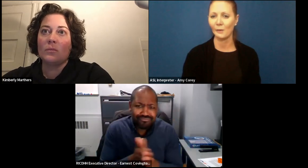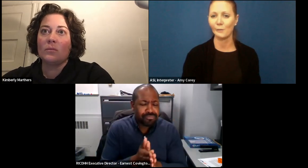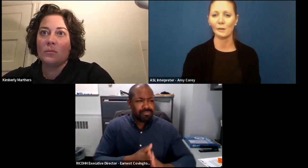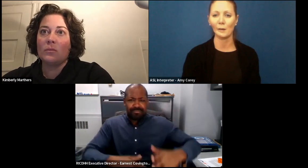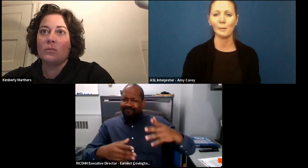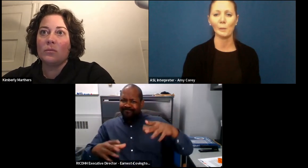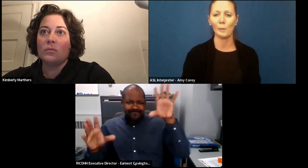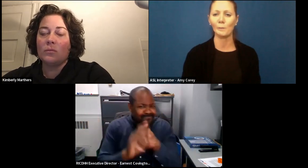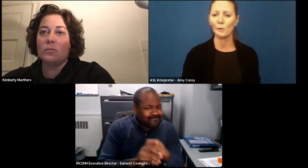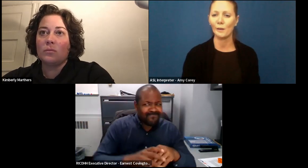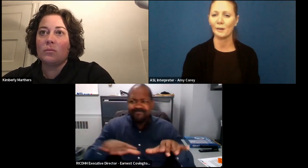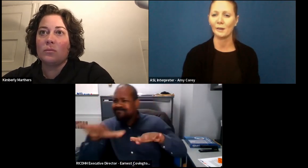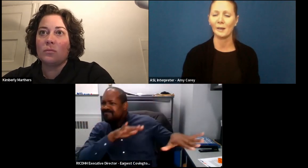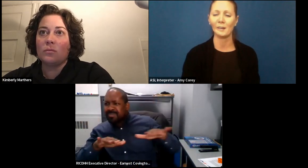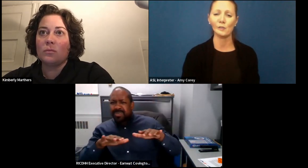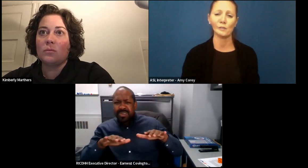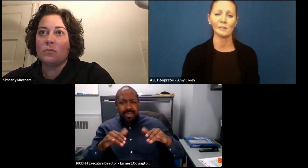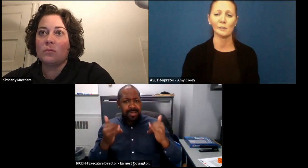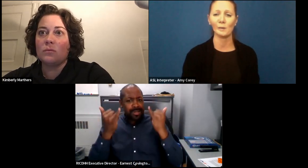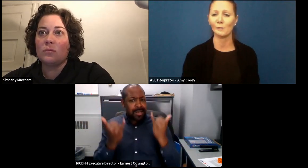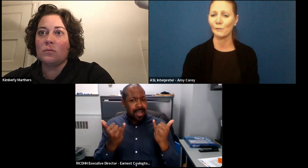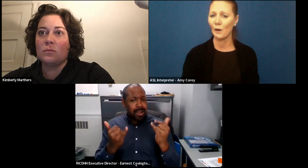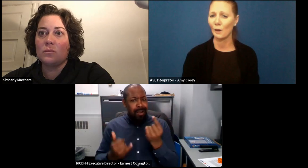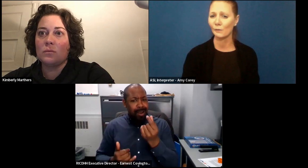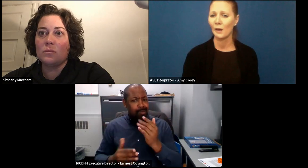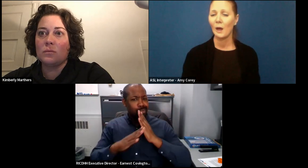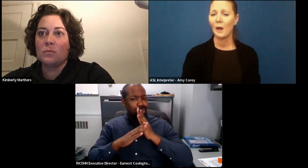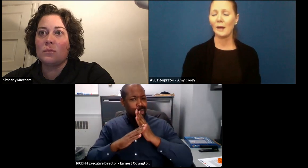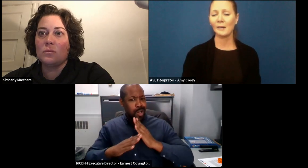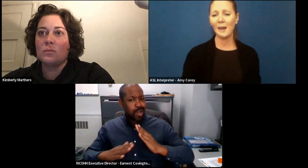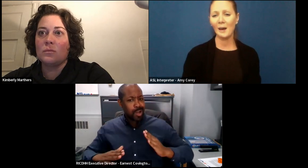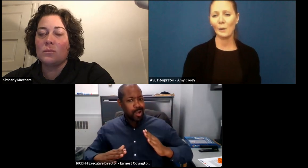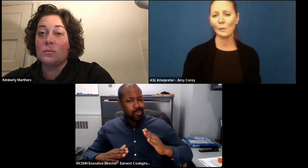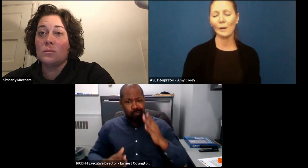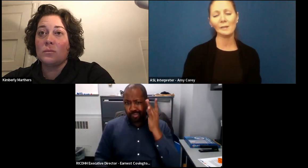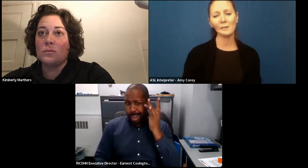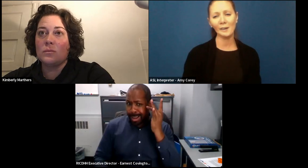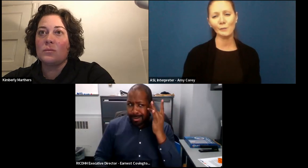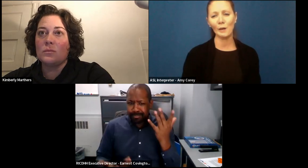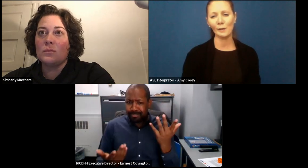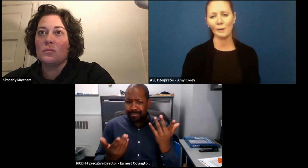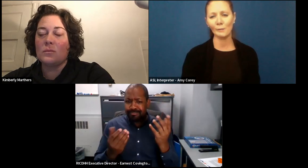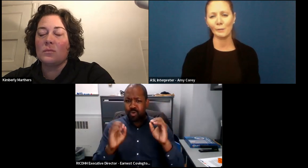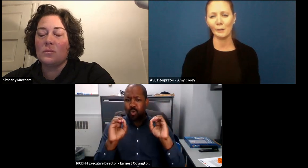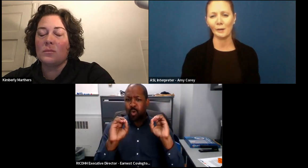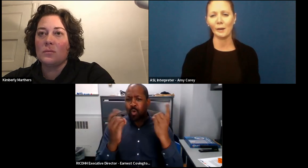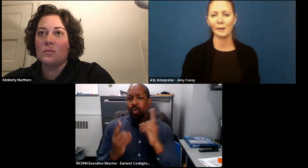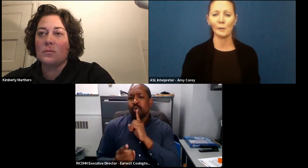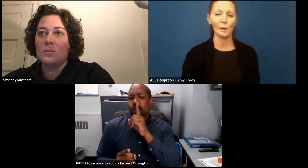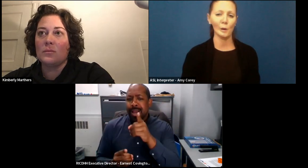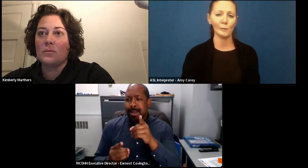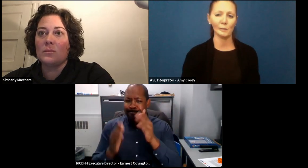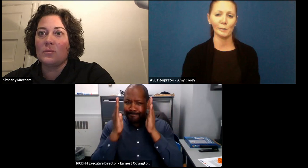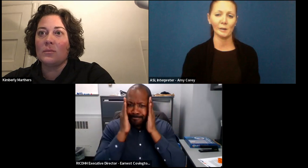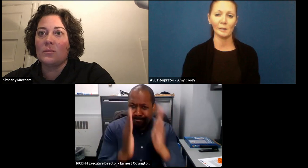topic. And I feel like people were motivated and interested to be involved. And now it's kind of fallen off of it. And I